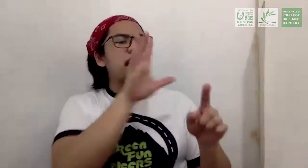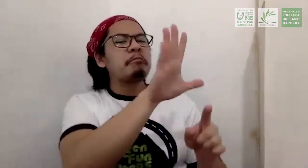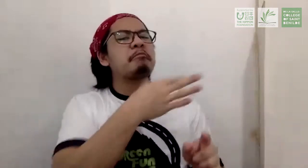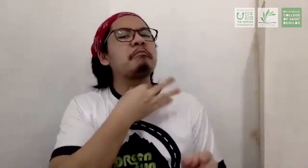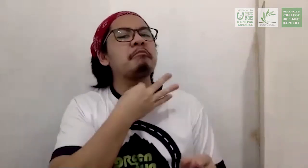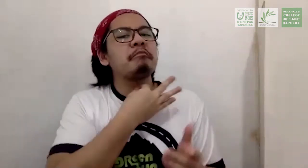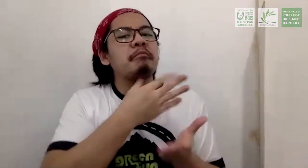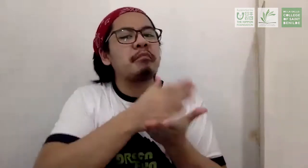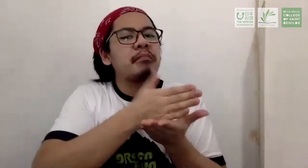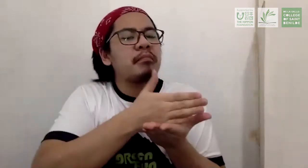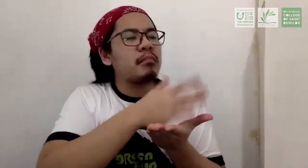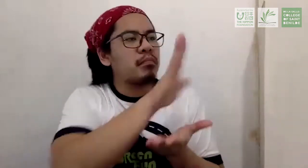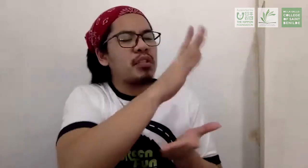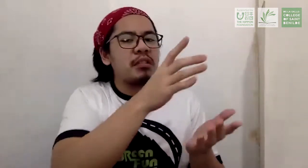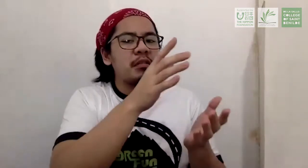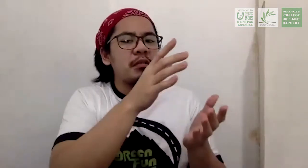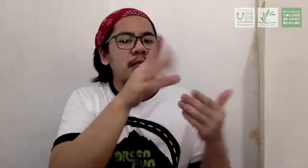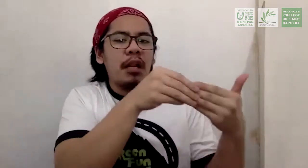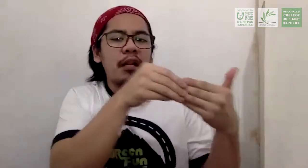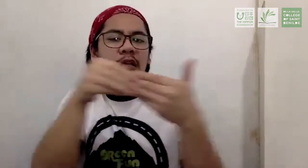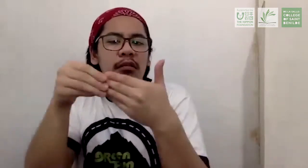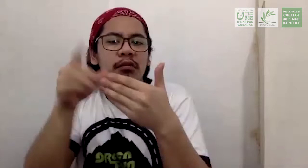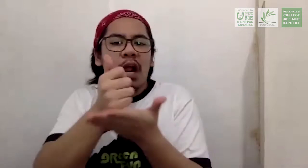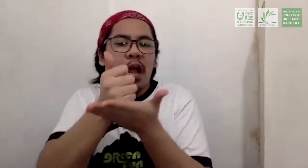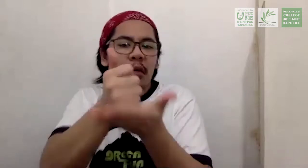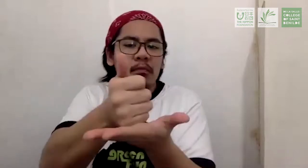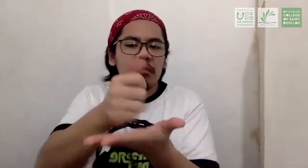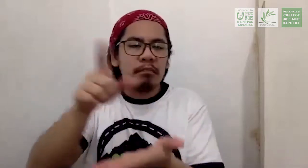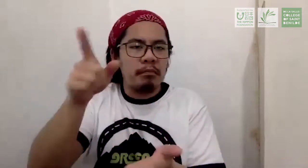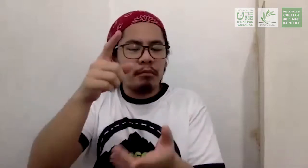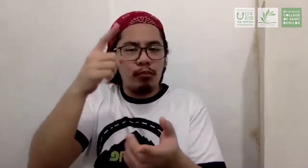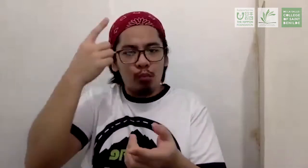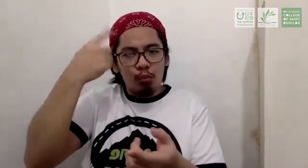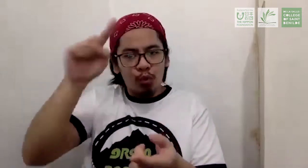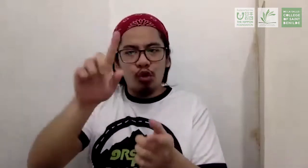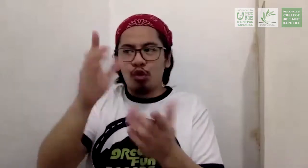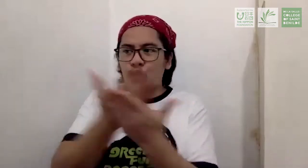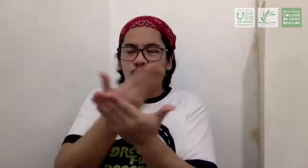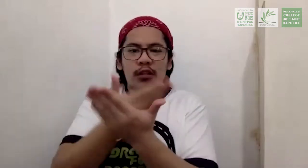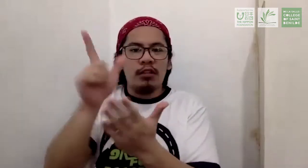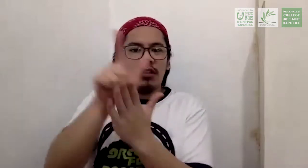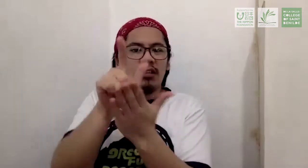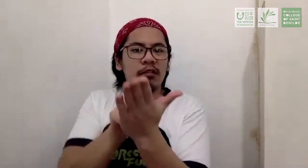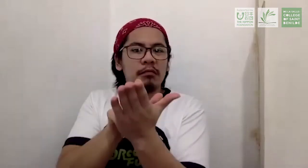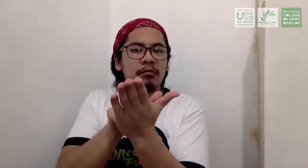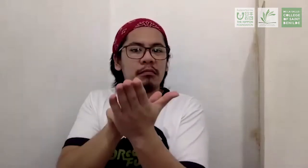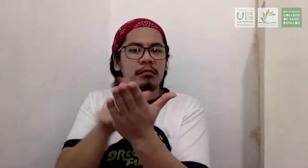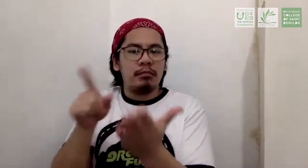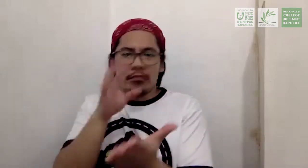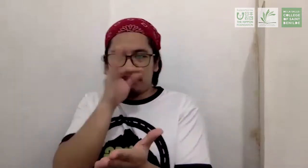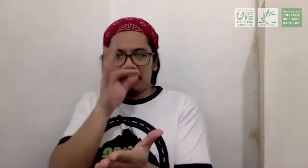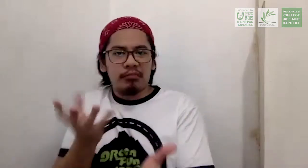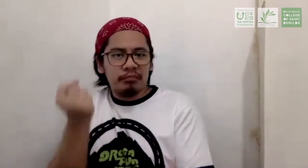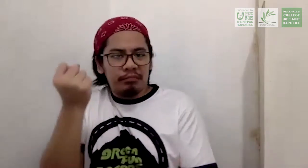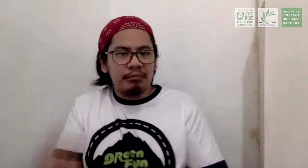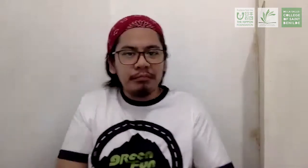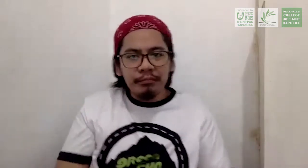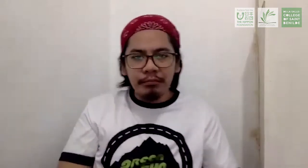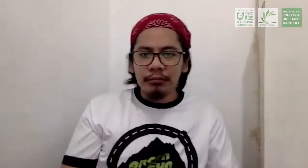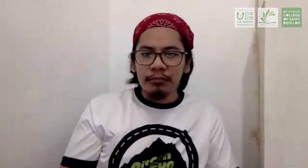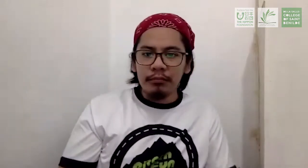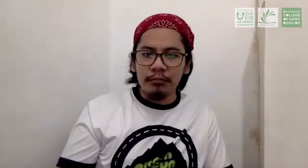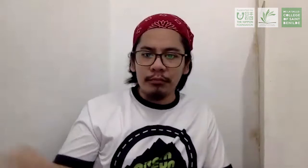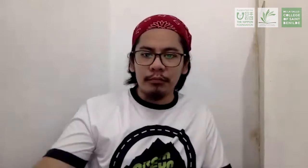Okay, I think because I think the Vietnamese, they already have theirs about their culture and their language,